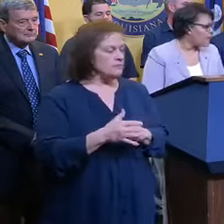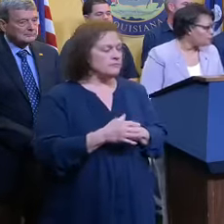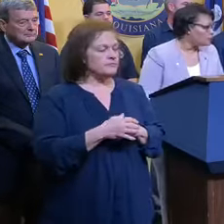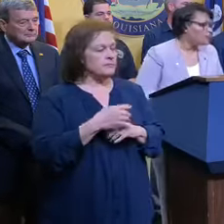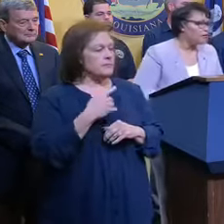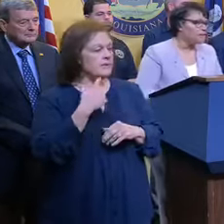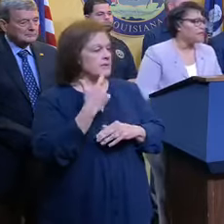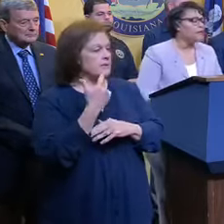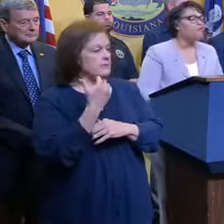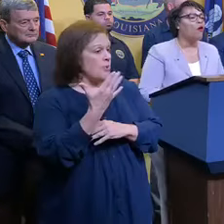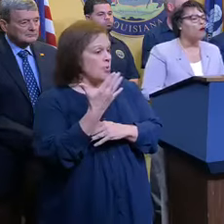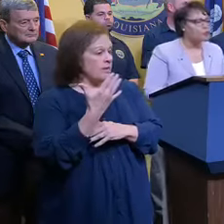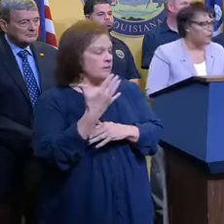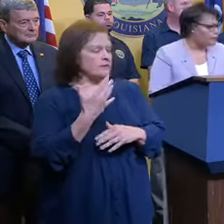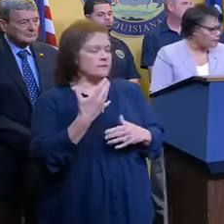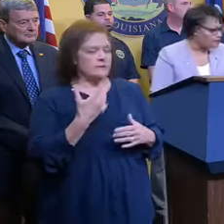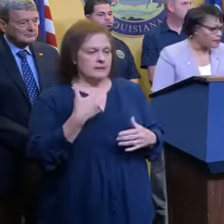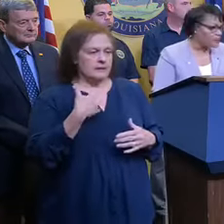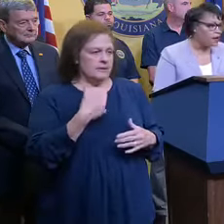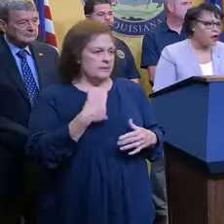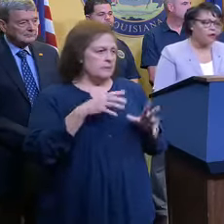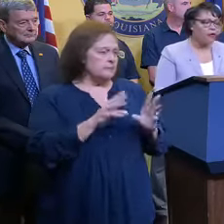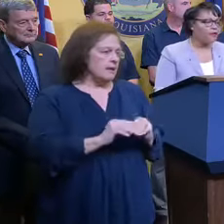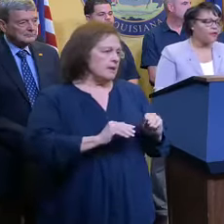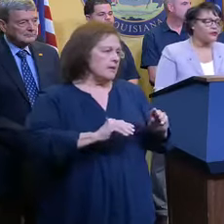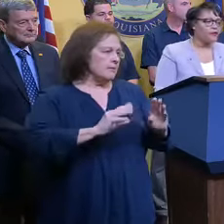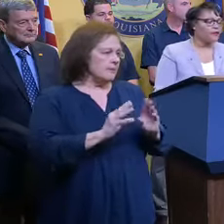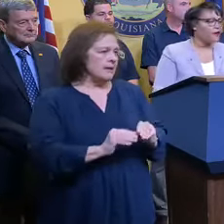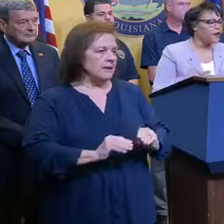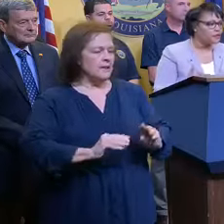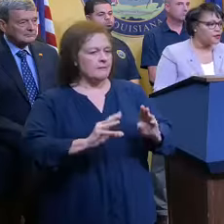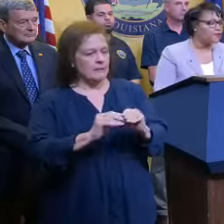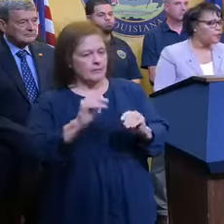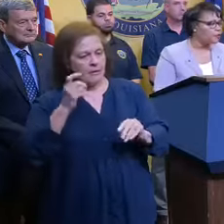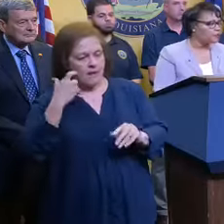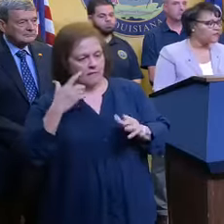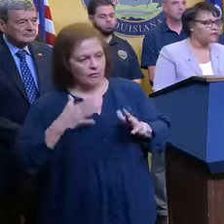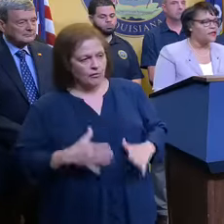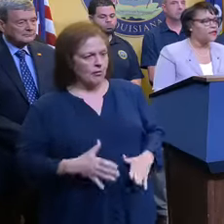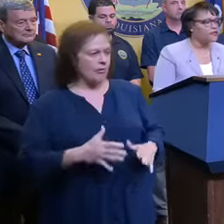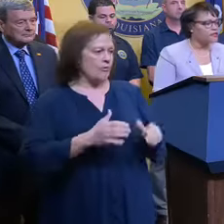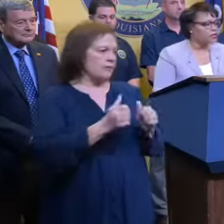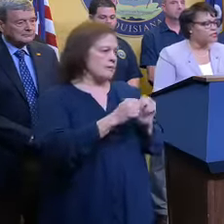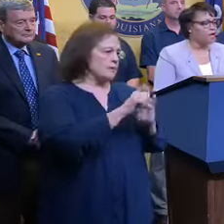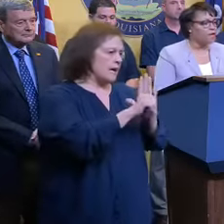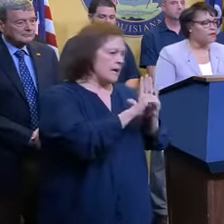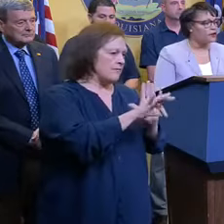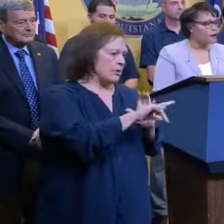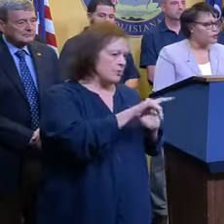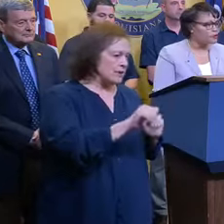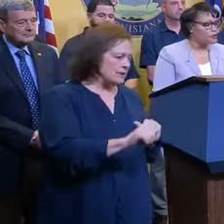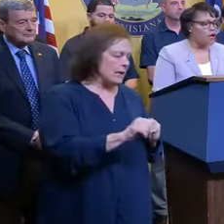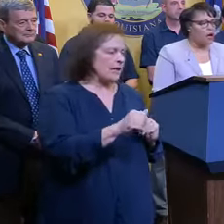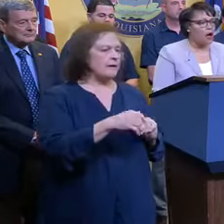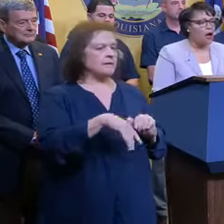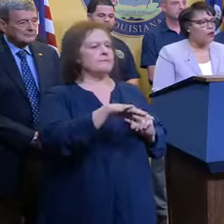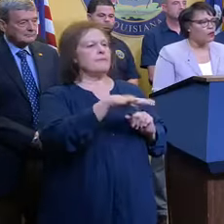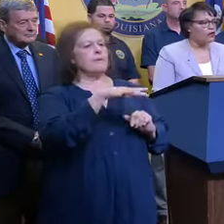can imagine, we have been in multiple briefings, whether it's with the governor, of course, of the state of Louisiana, John Bell